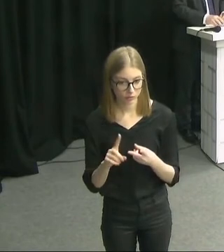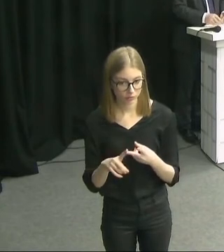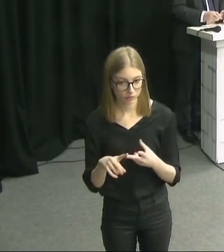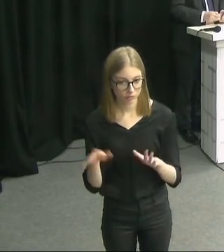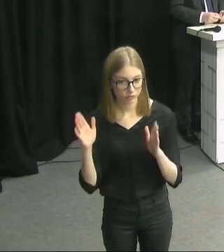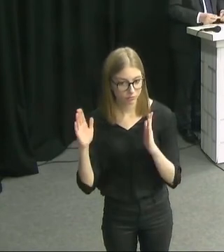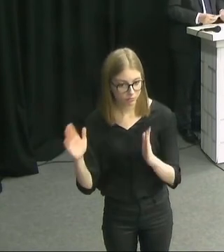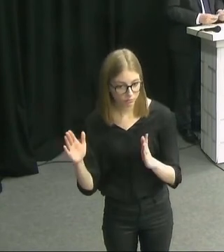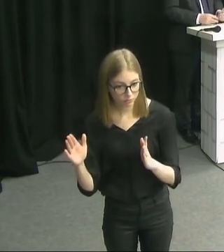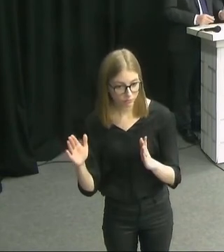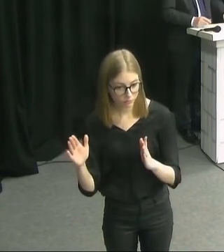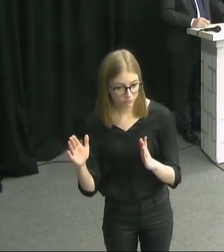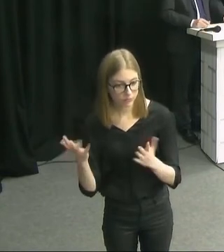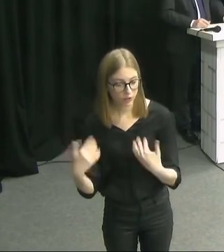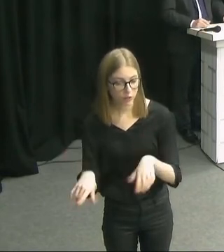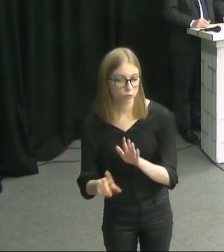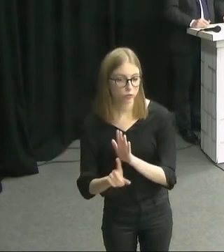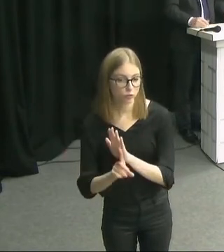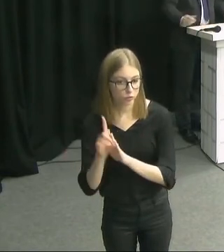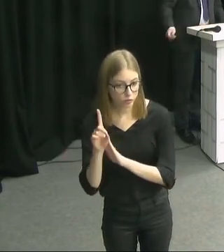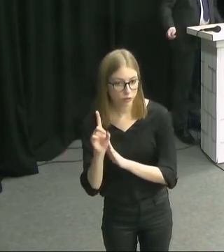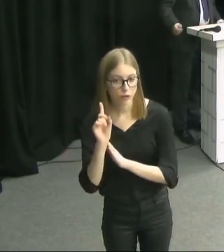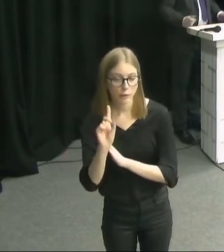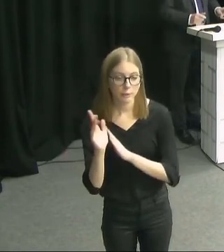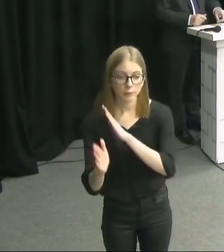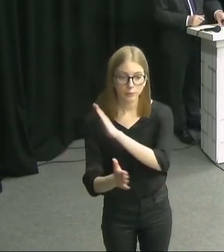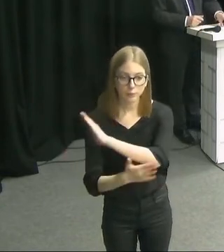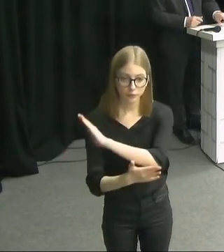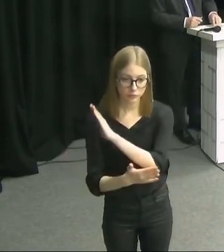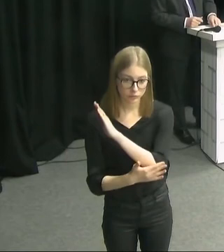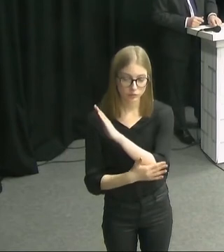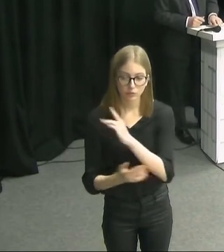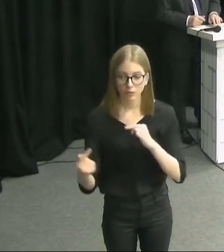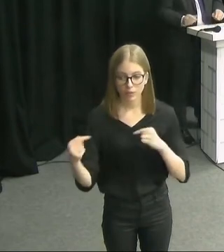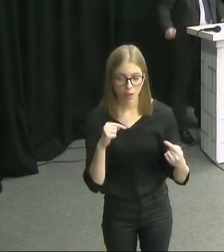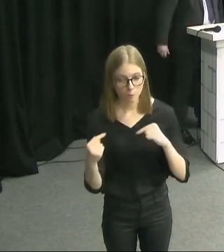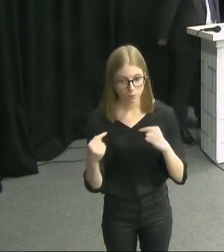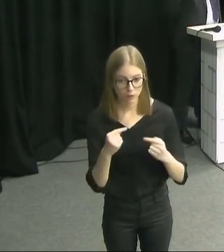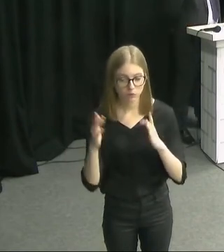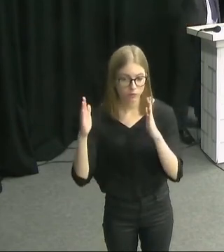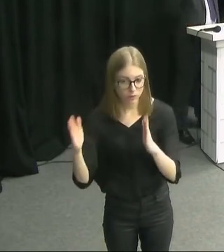Now we're moving on to the next part of our discussion,